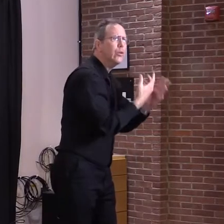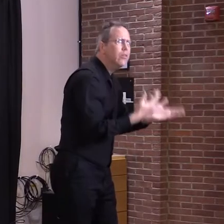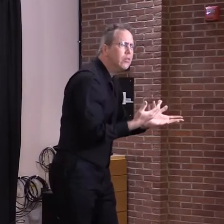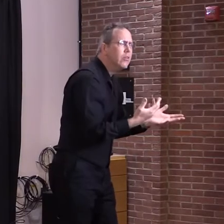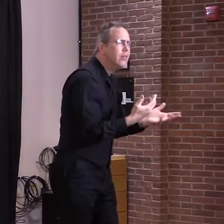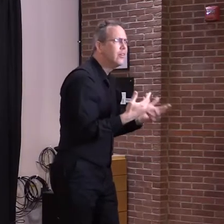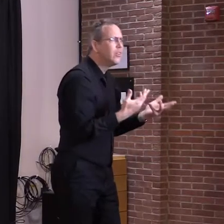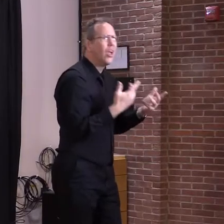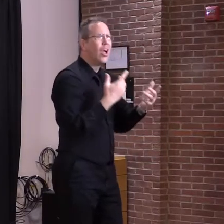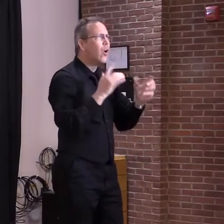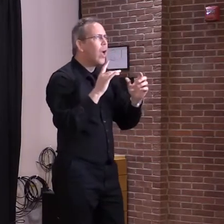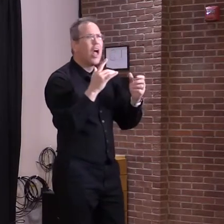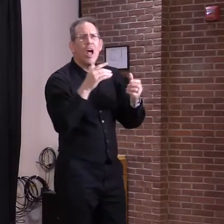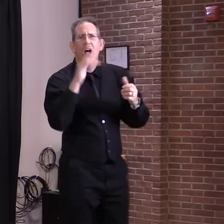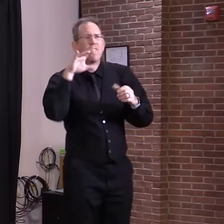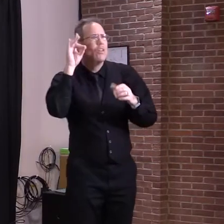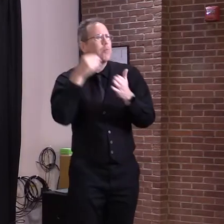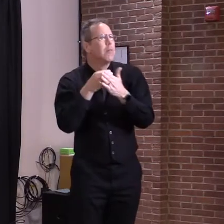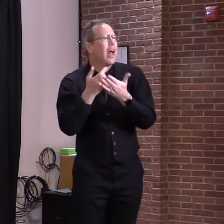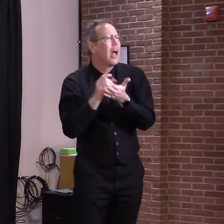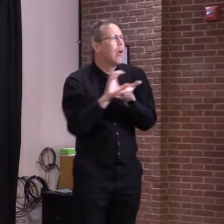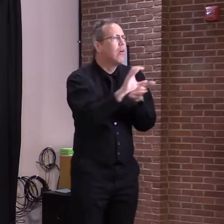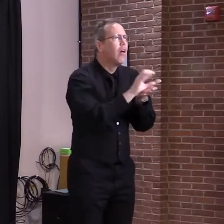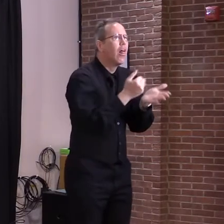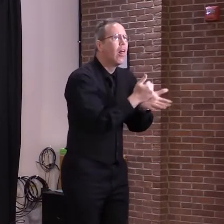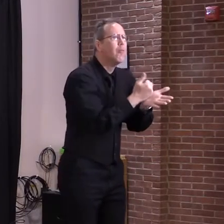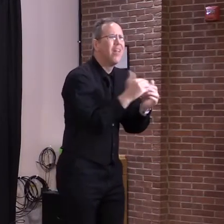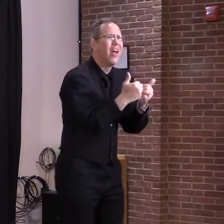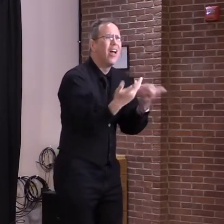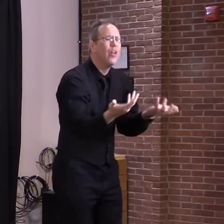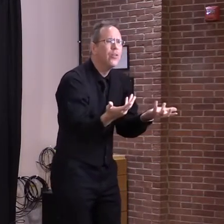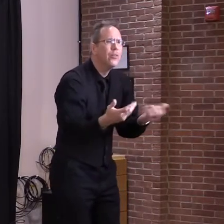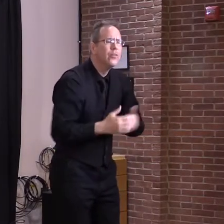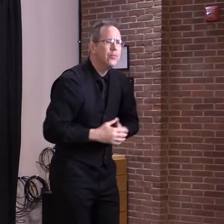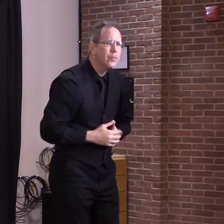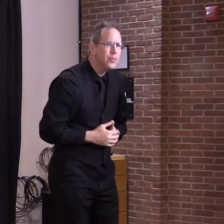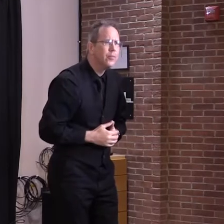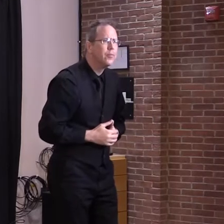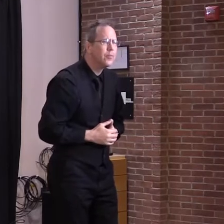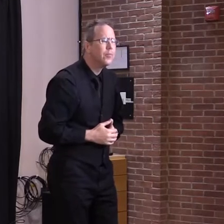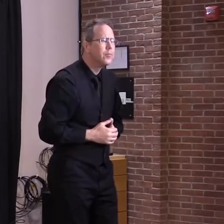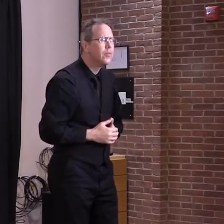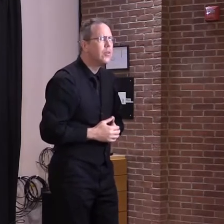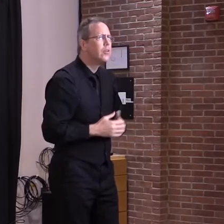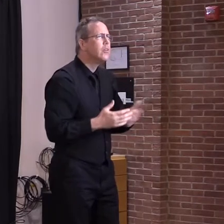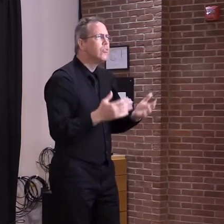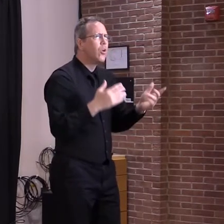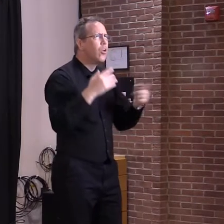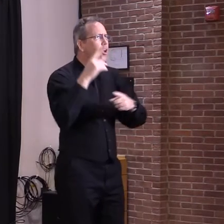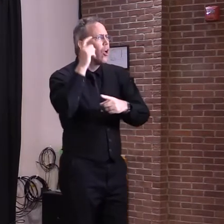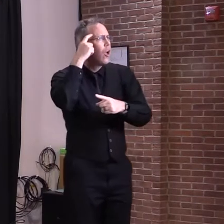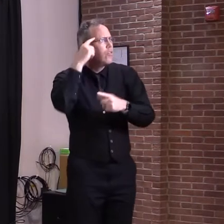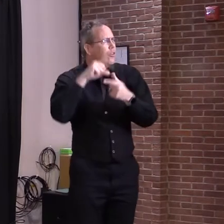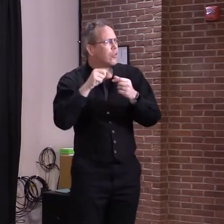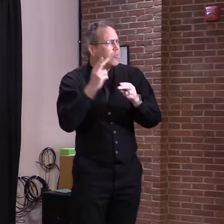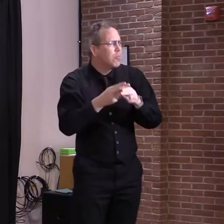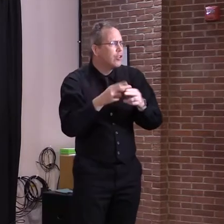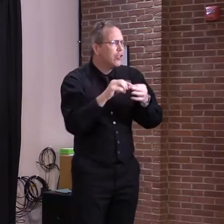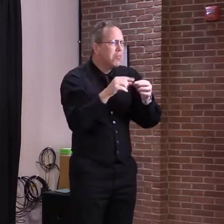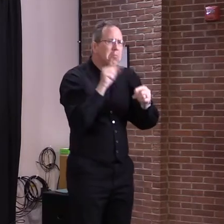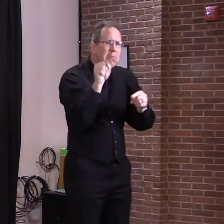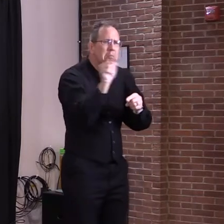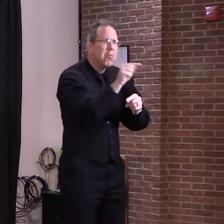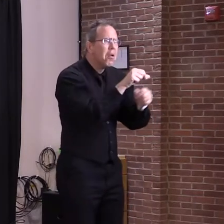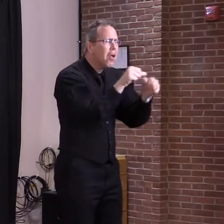funding for these important programs. As the governor referenced, the budget had a few areas utilizing both